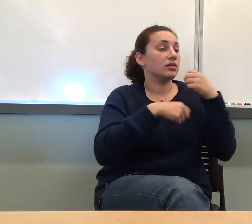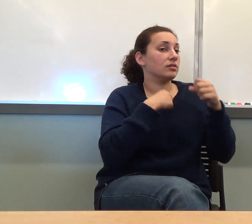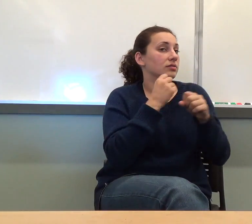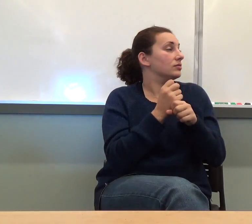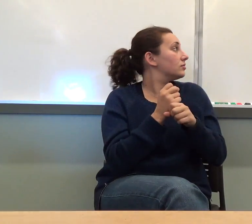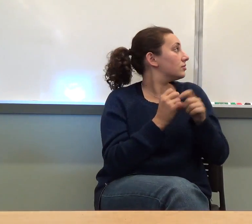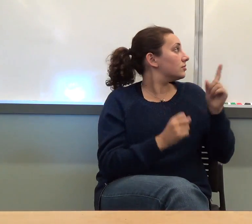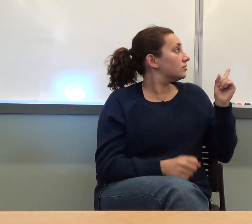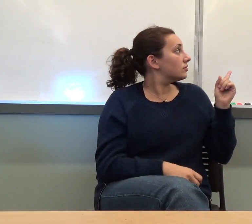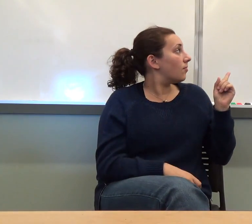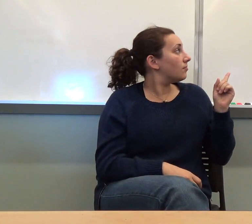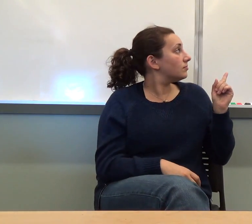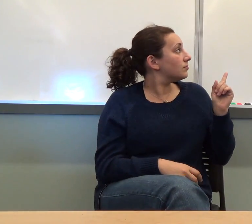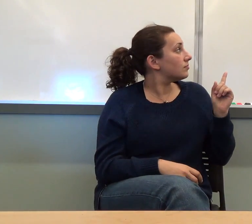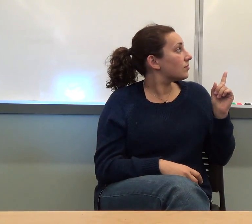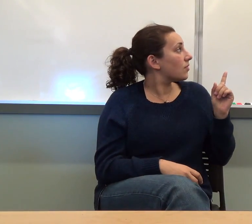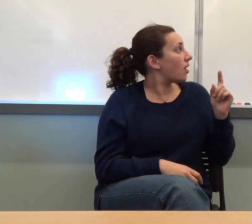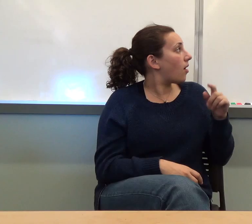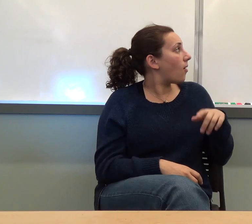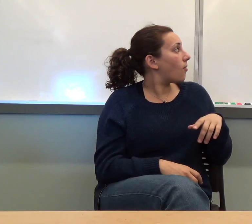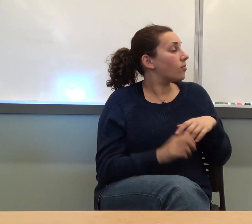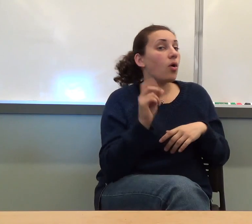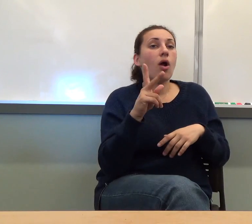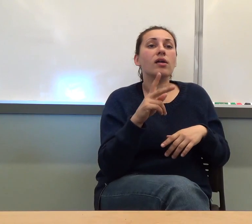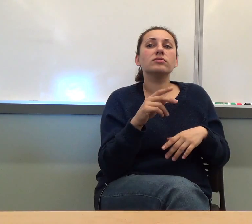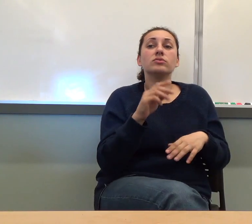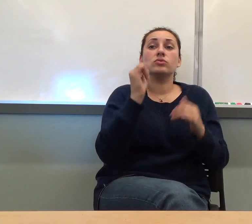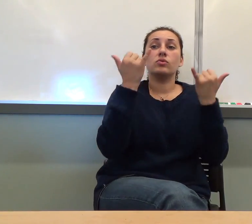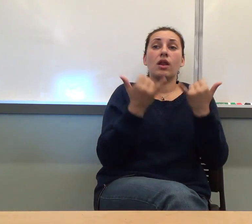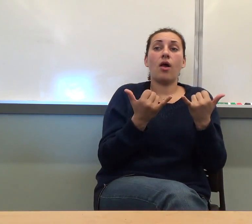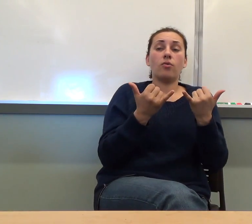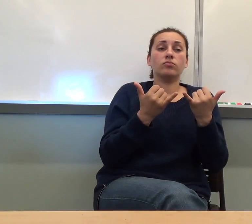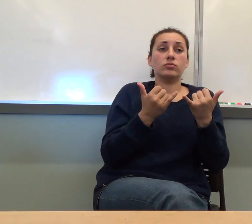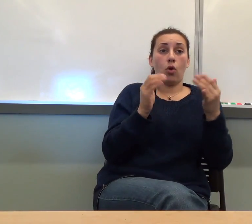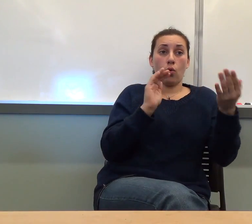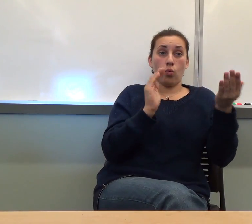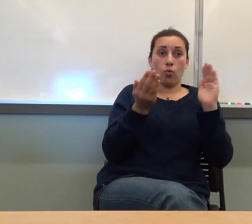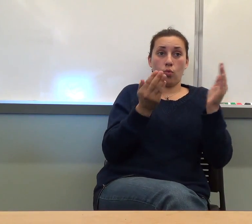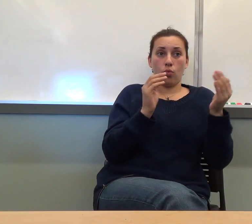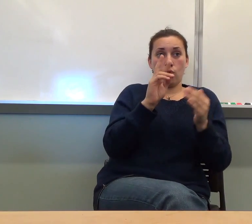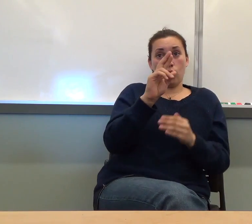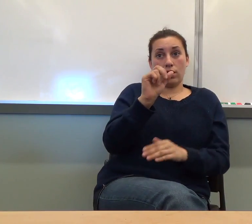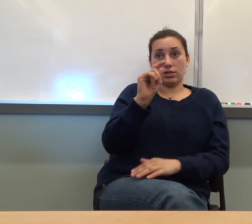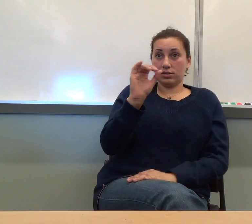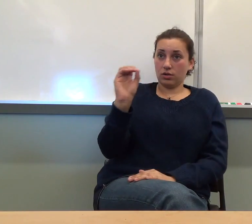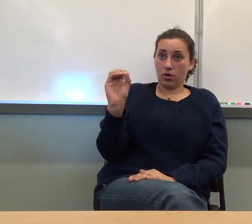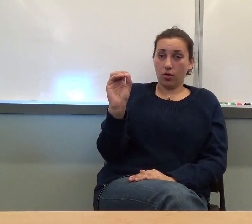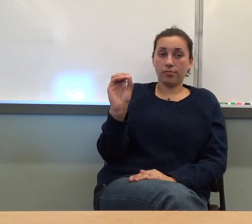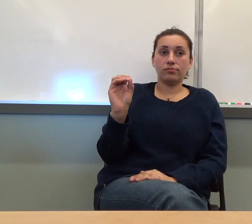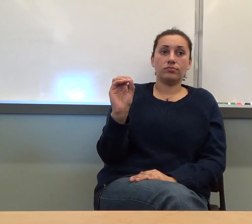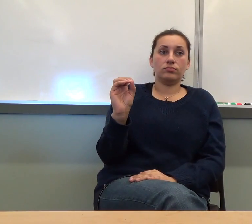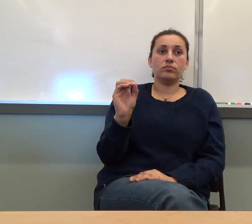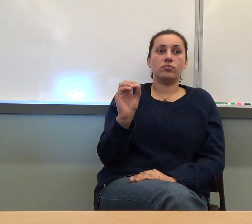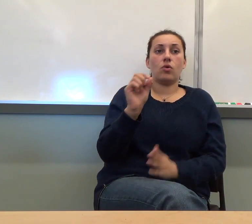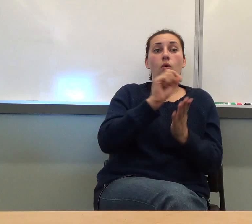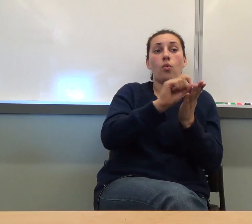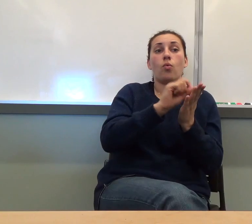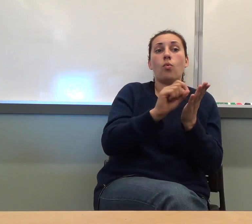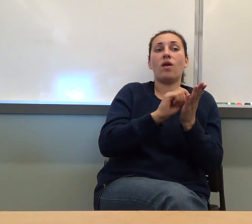It says, write a ratio depicting, now be careful with the sentence here, the increase in population